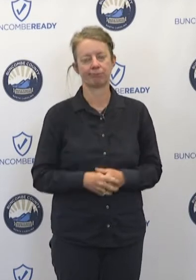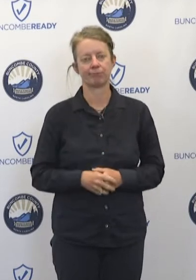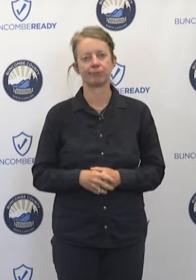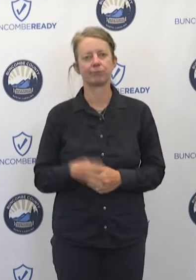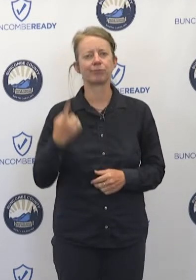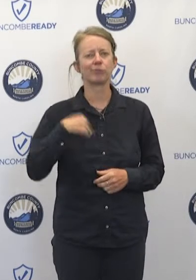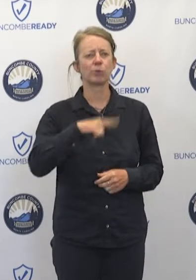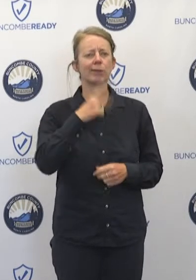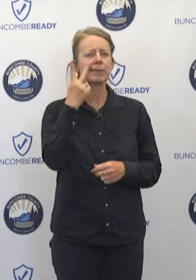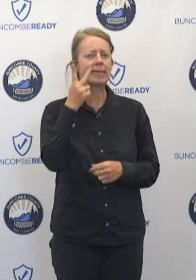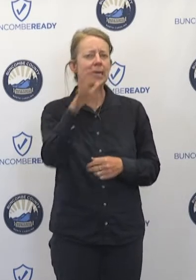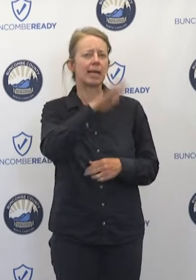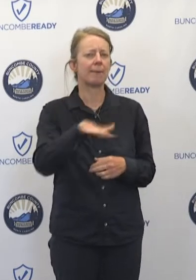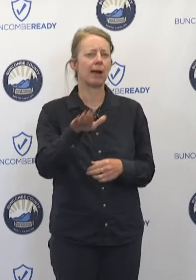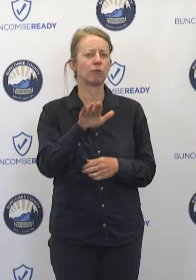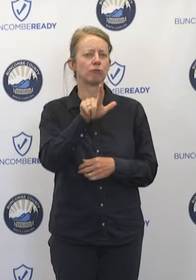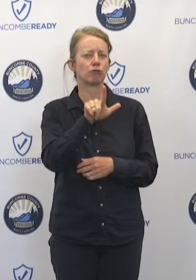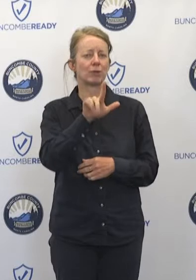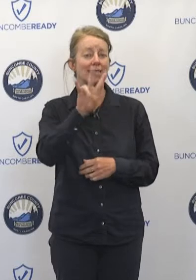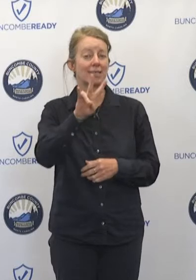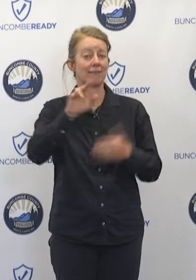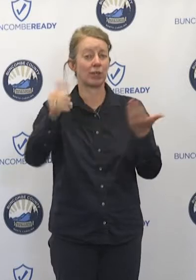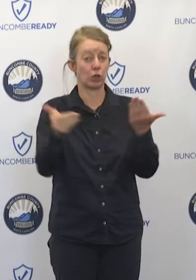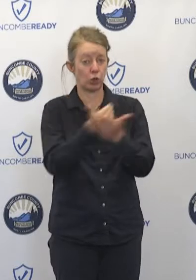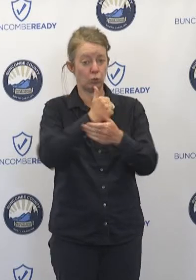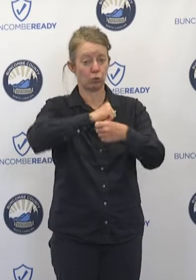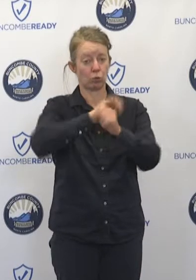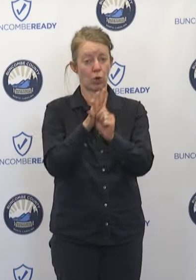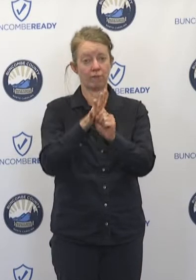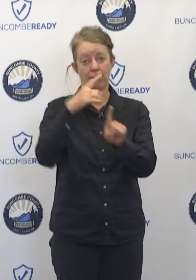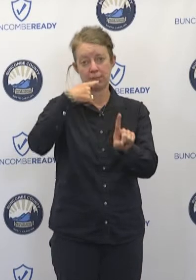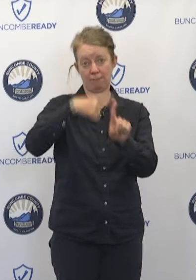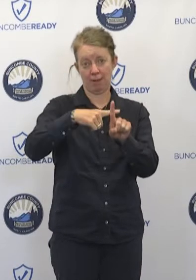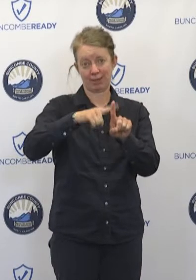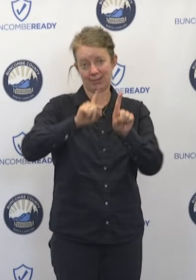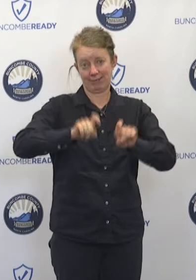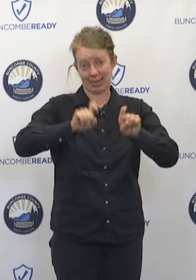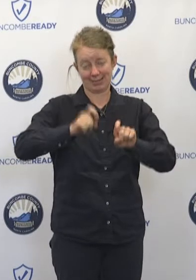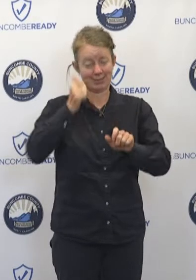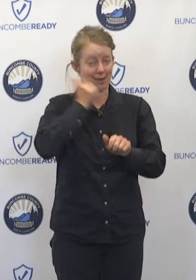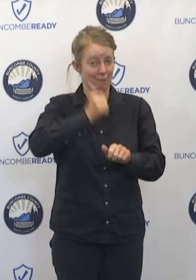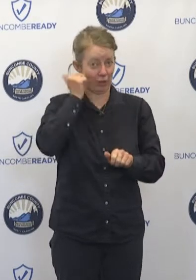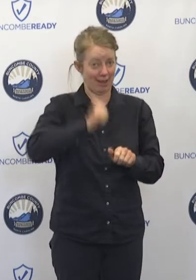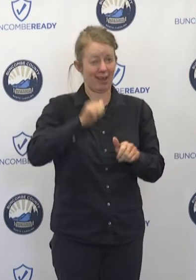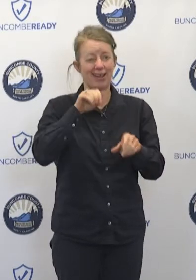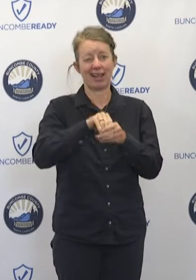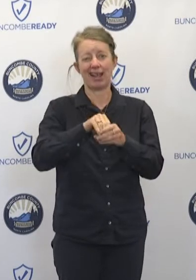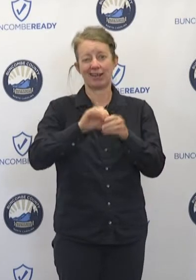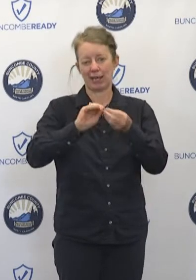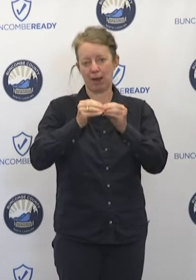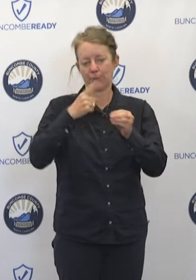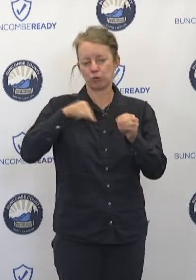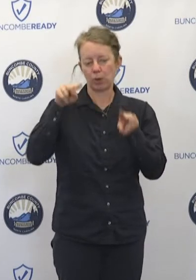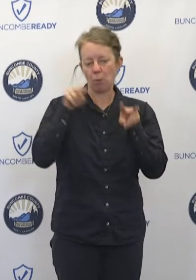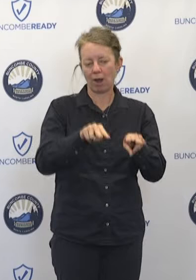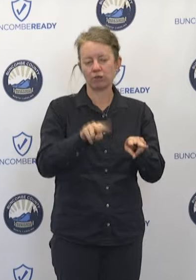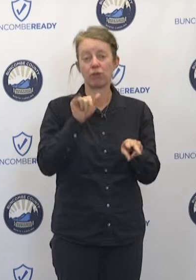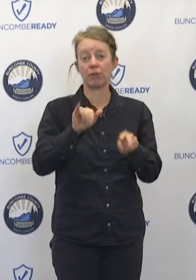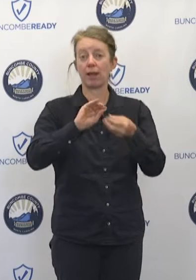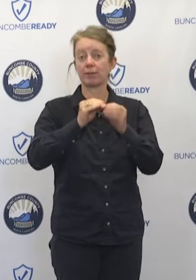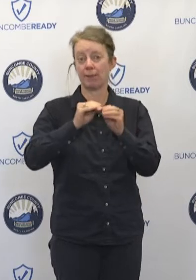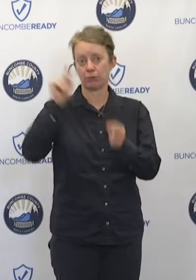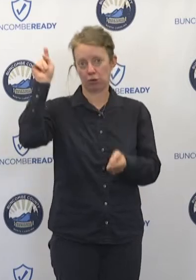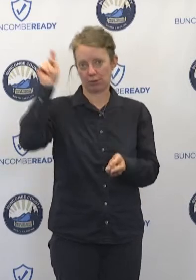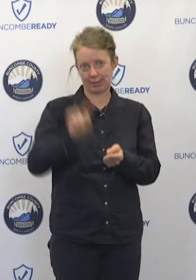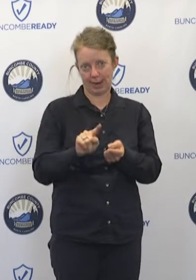We are seeing about 27 new cases per day enter our public health workflow. This is a decline from